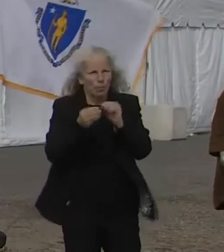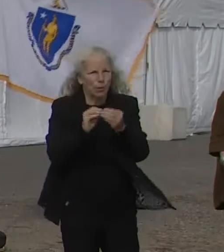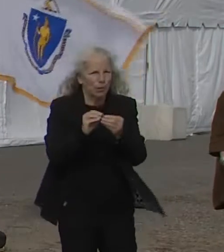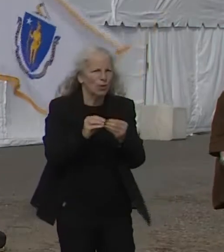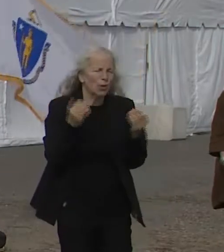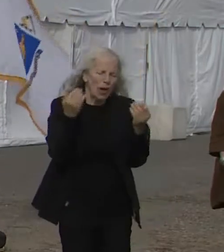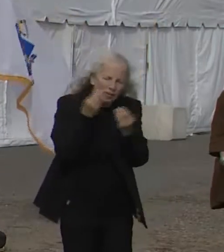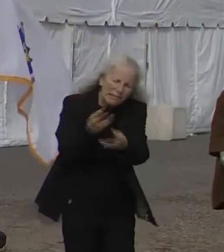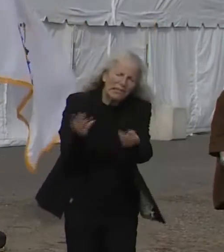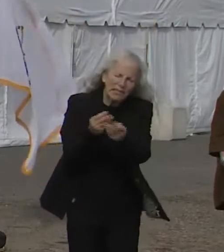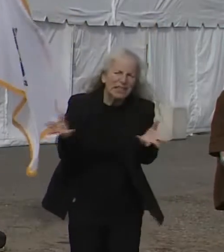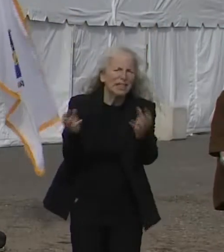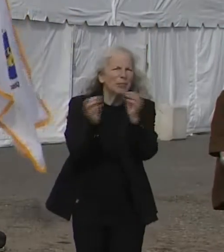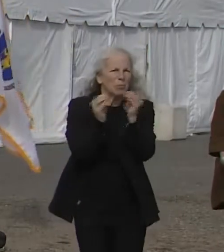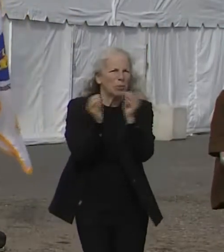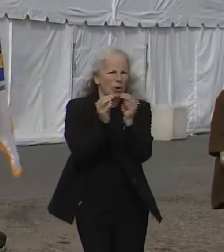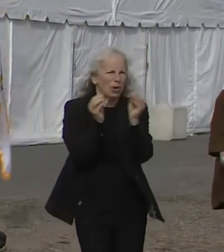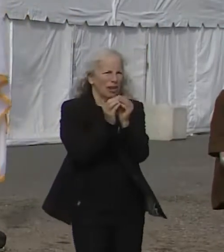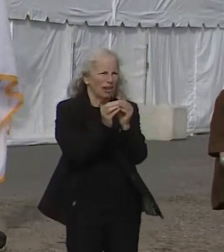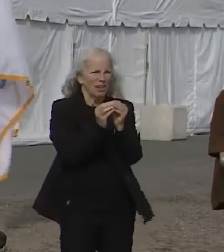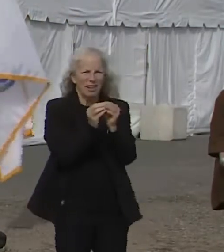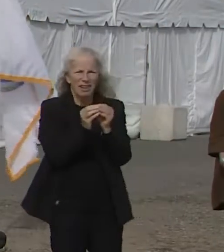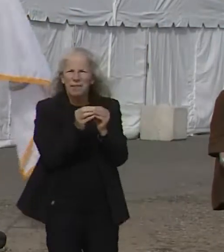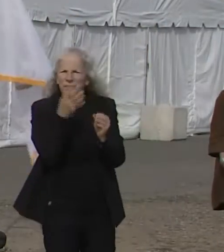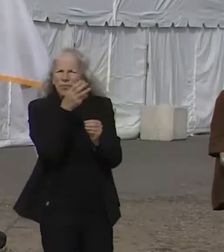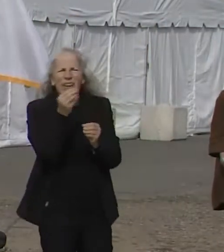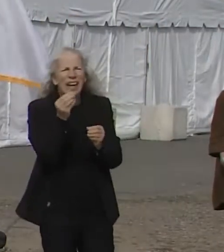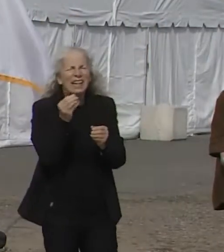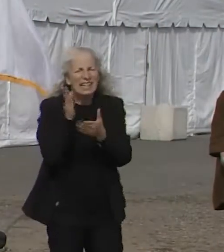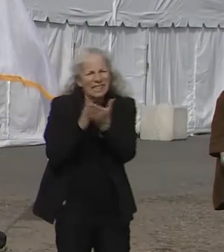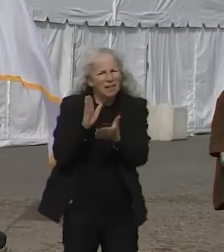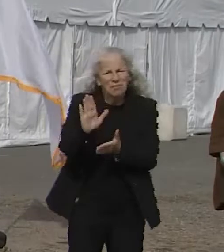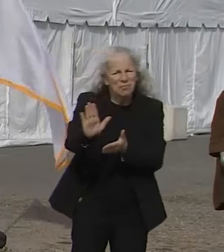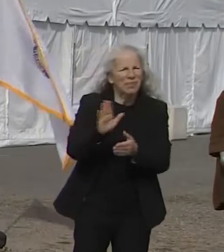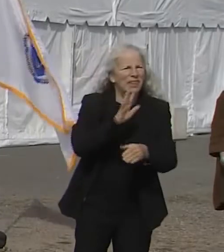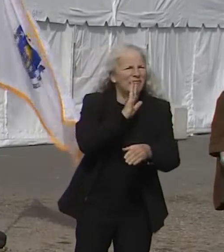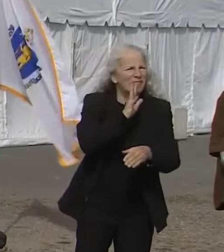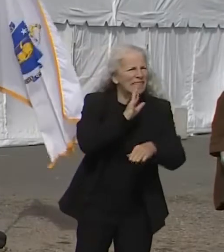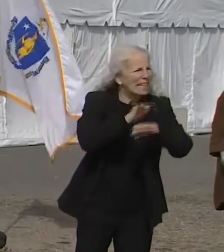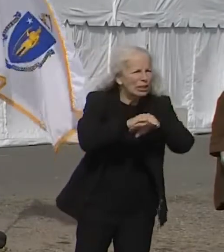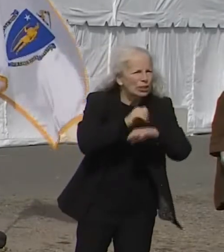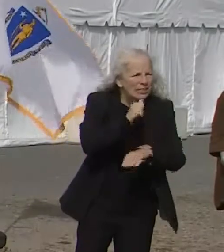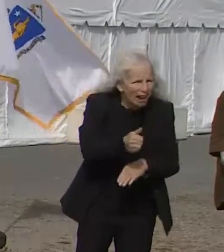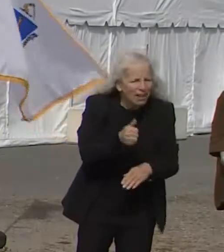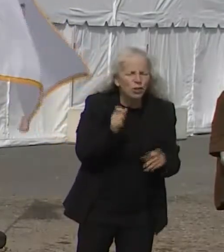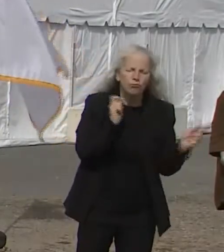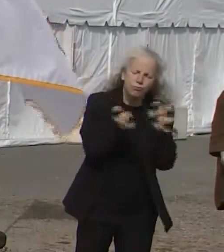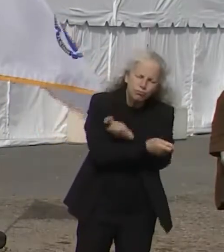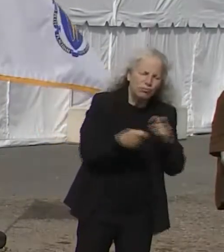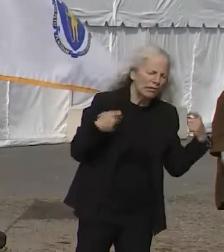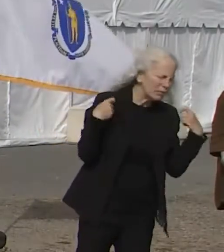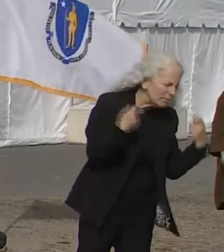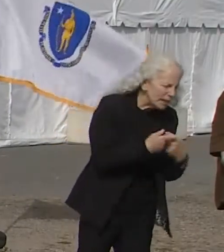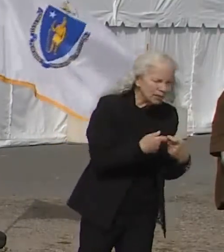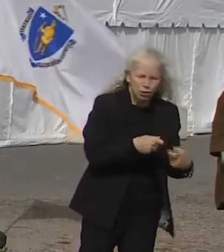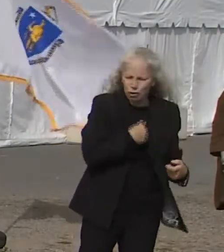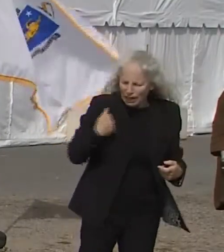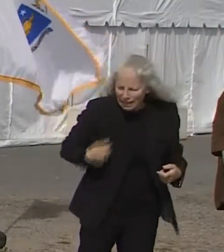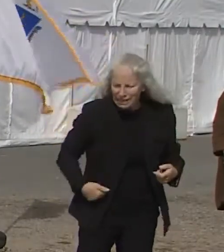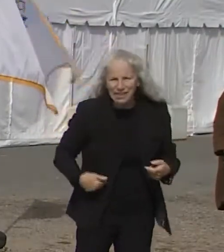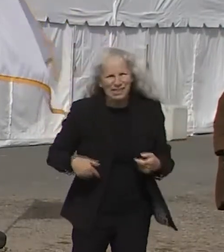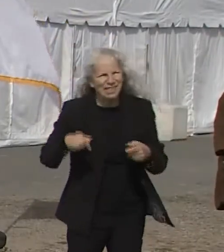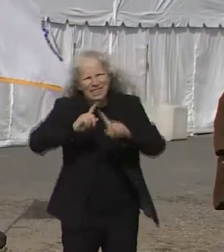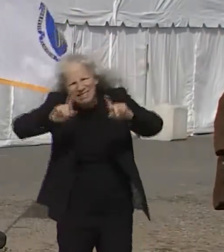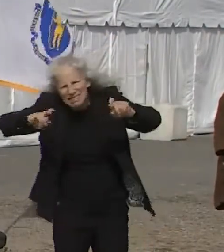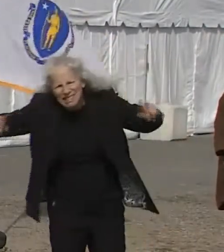public messaging in these communities, including through a multilingual public messaging campaign. And last night, we added a new step where